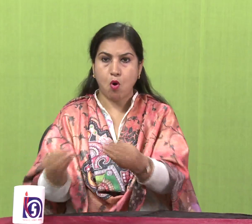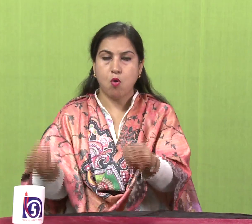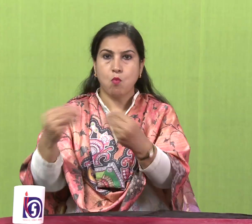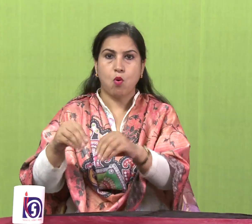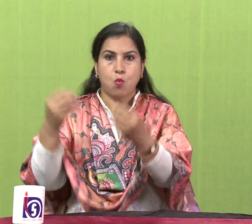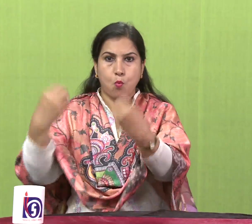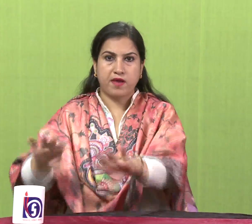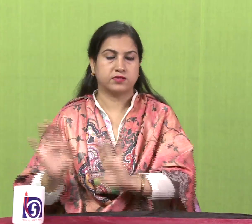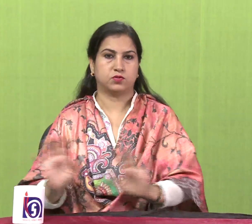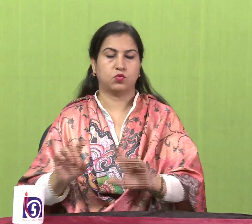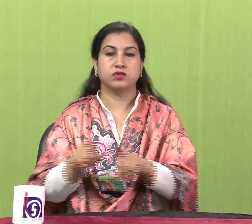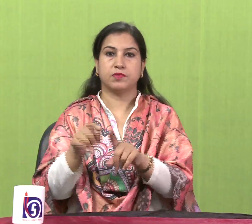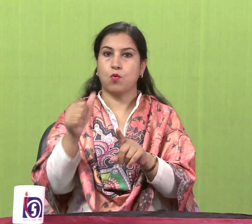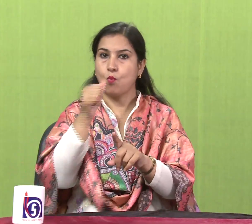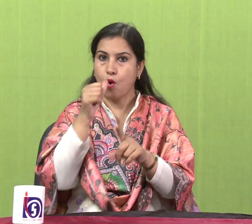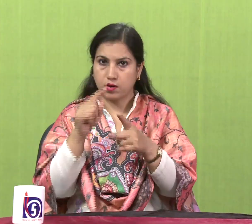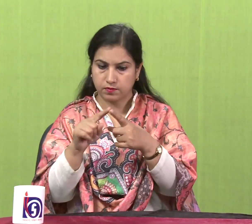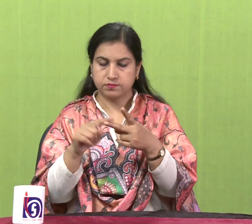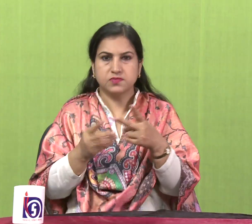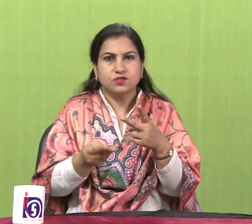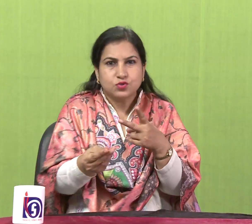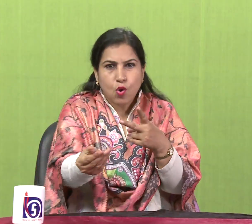water, soil, etc.